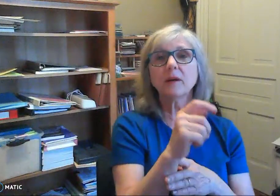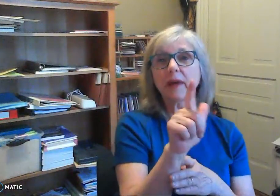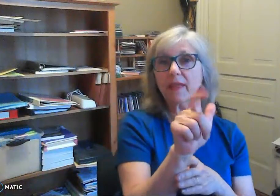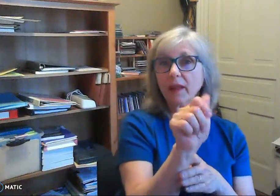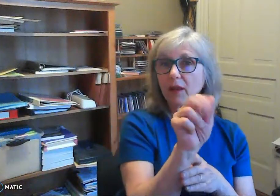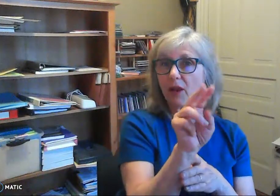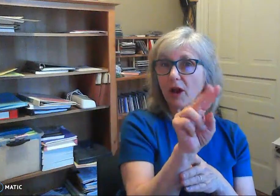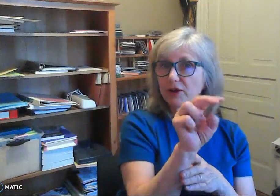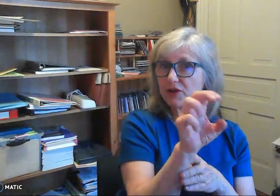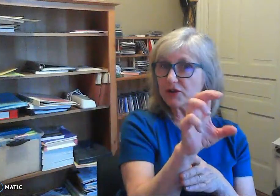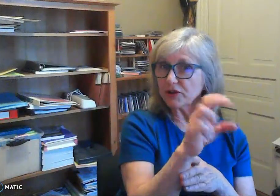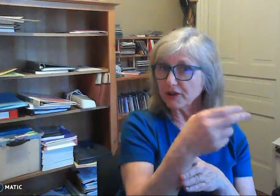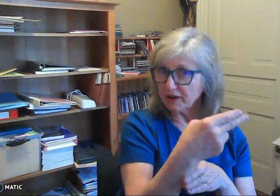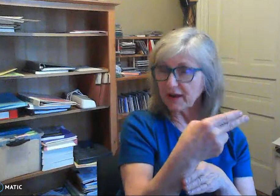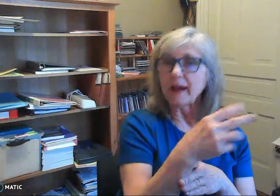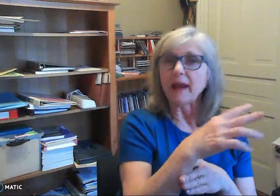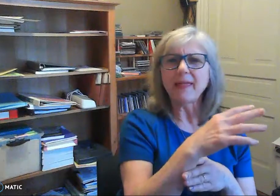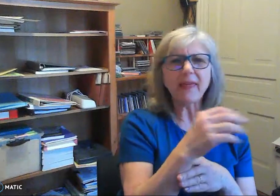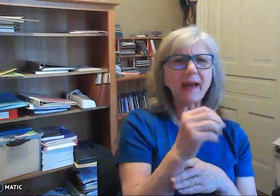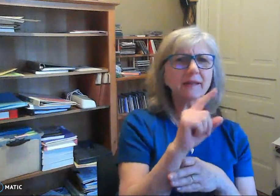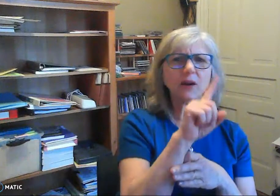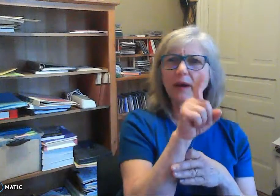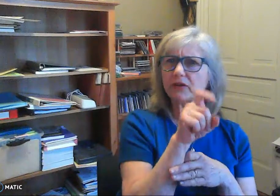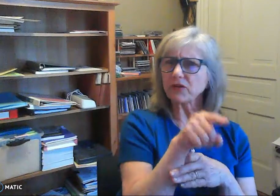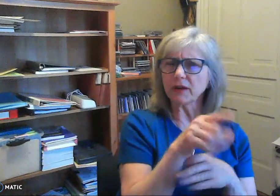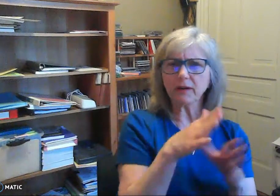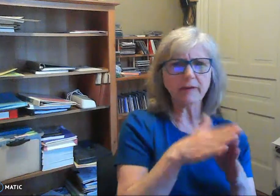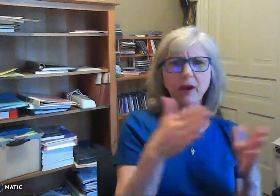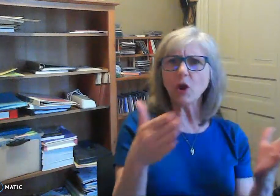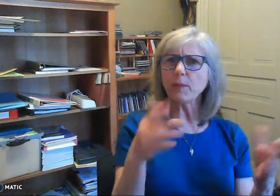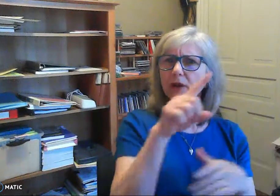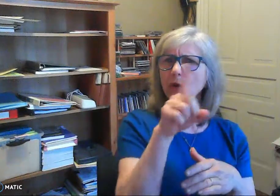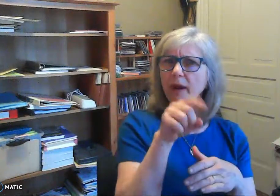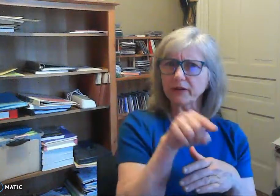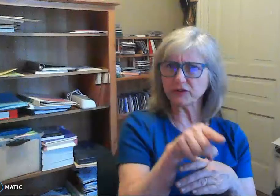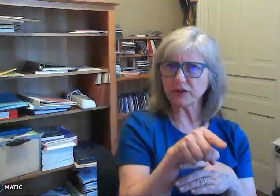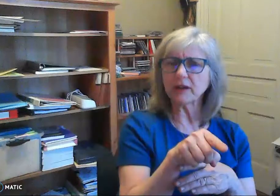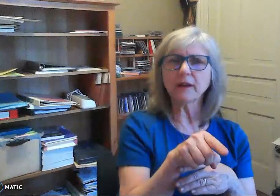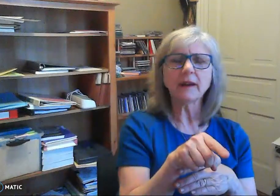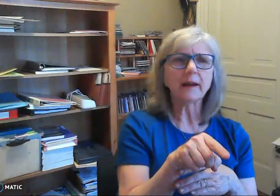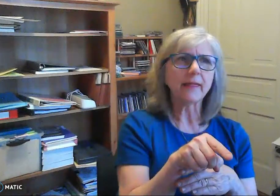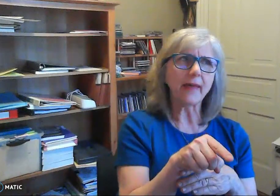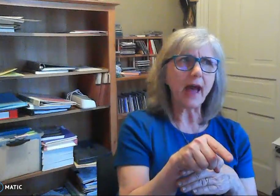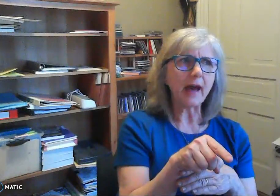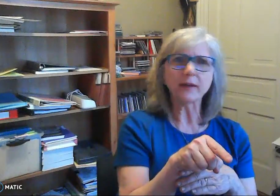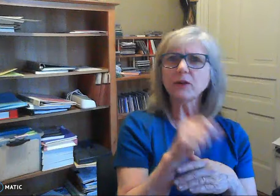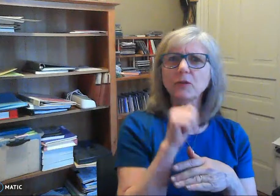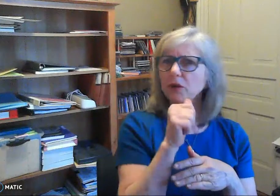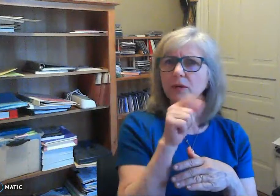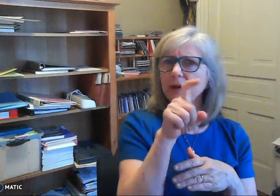with launch. And that's a question, kind of an open question that you don't